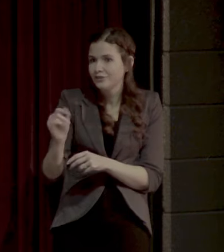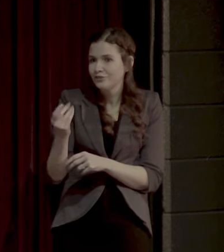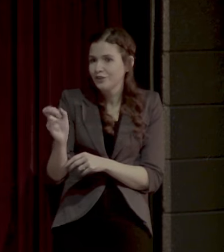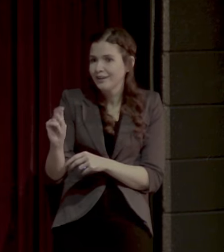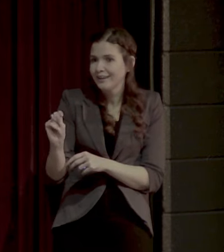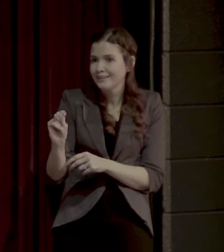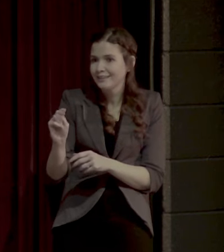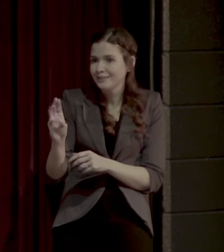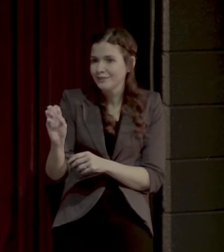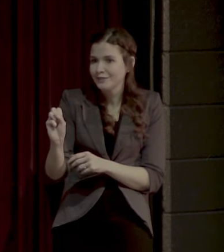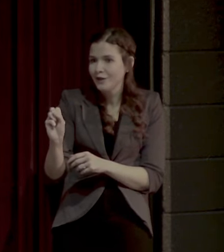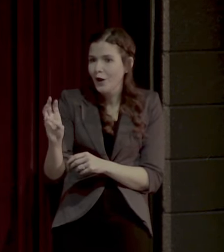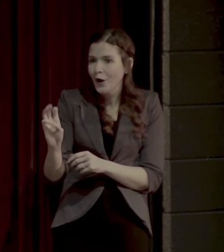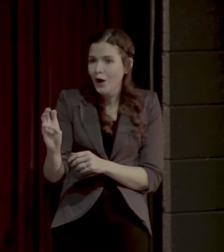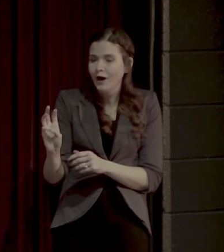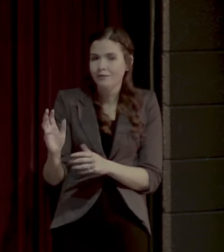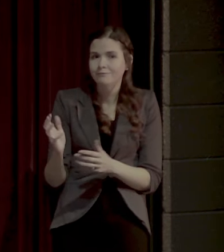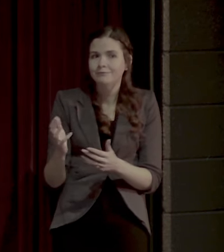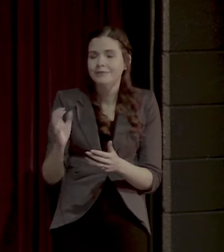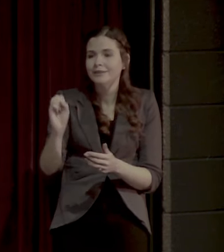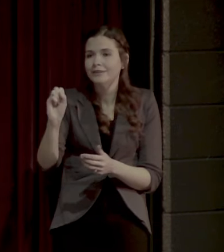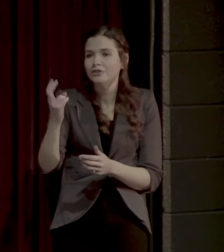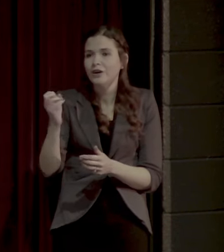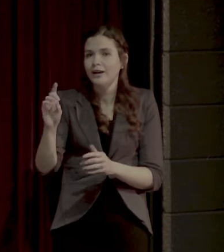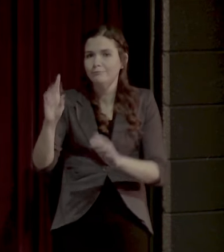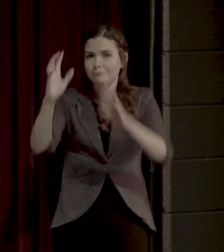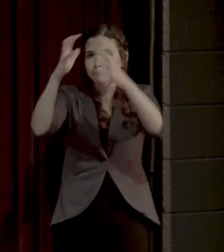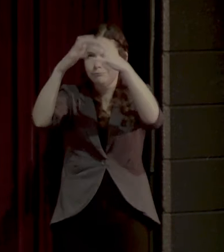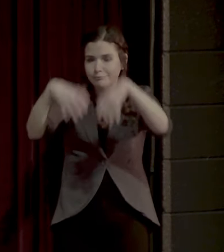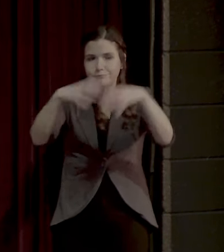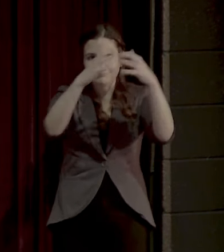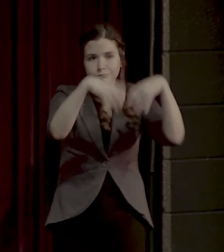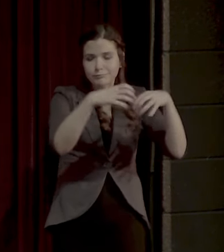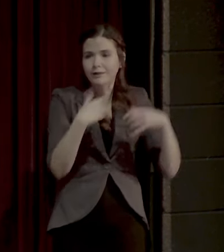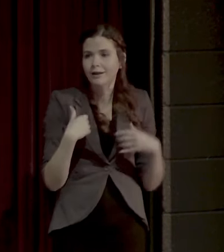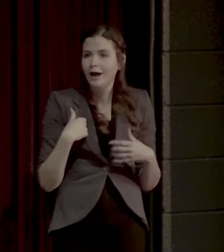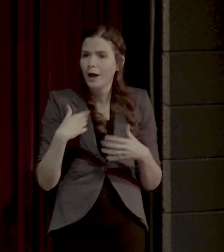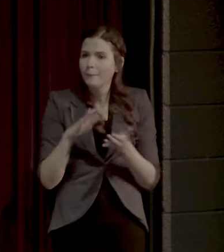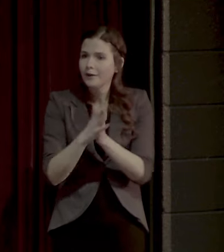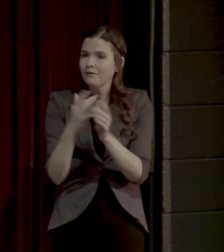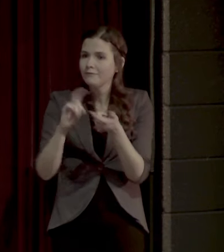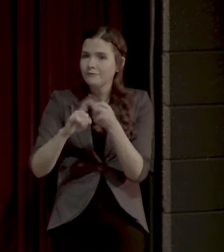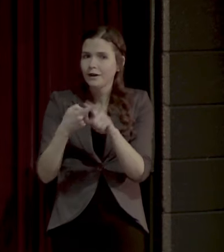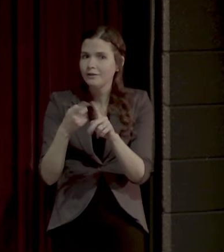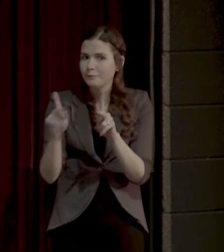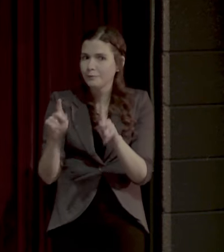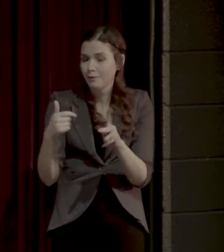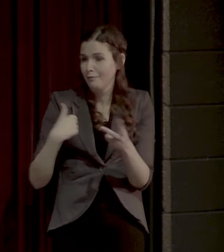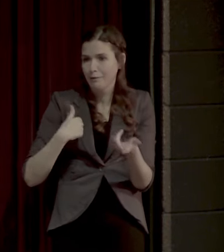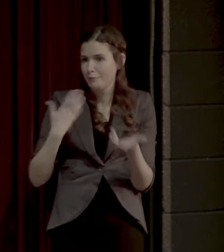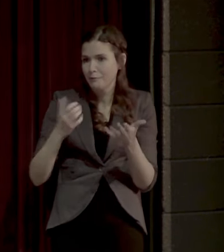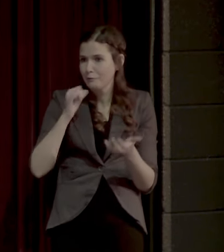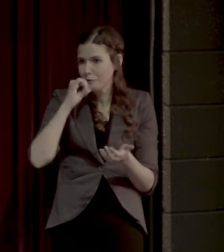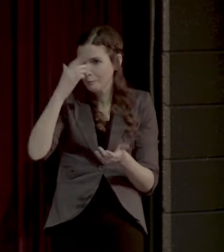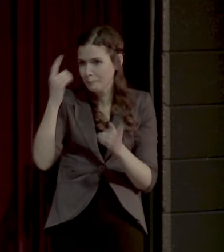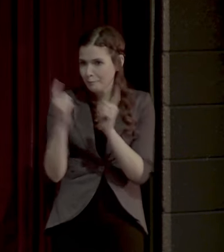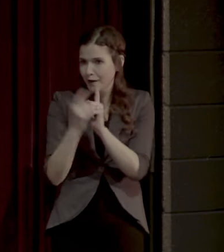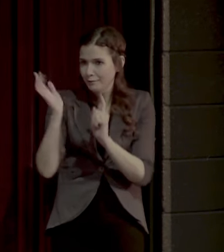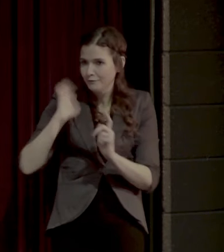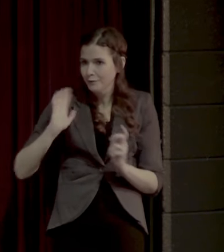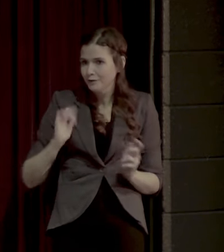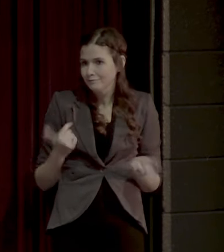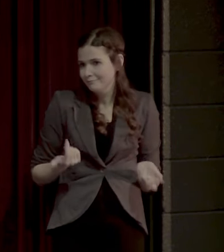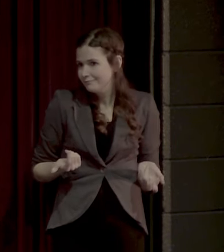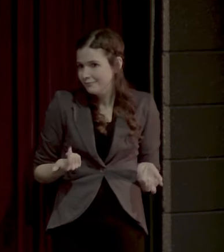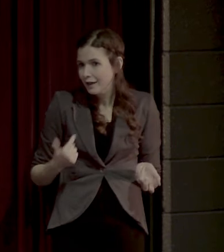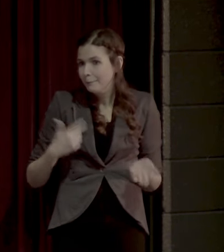how to appreciate a different kind of life. I became friends with people I probably wouldn't have met otherwise. I